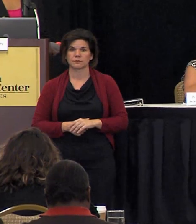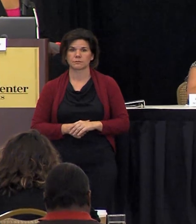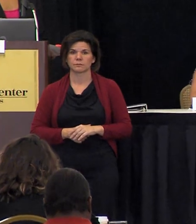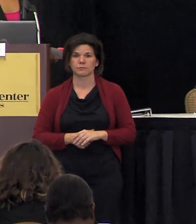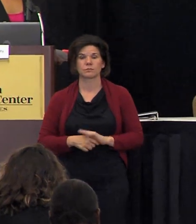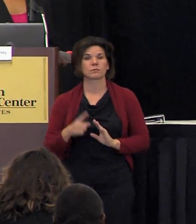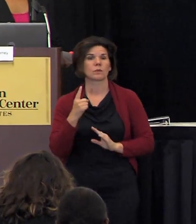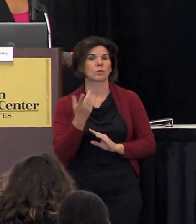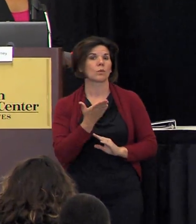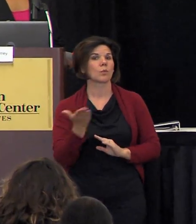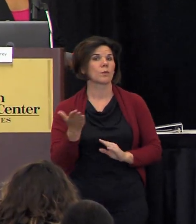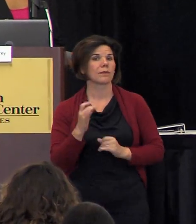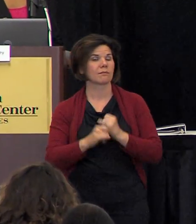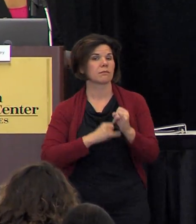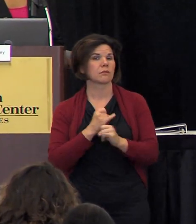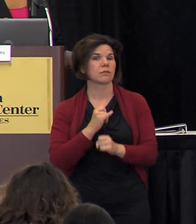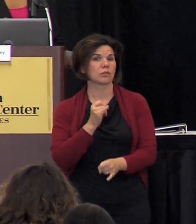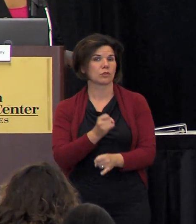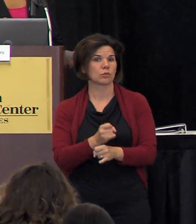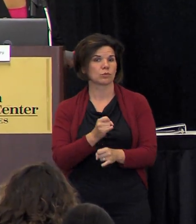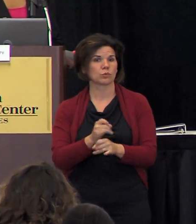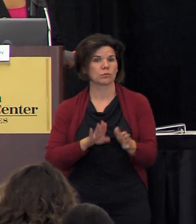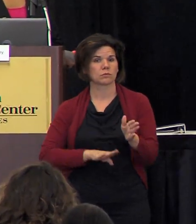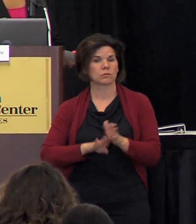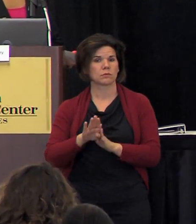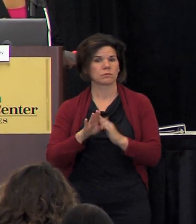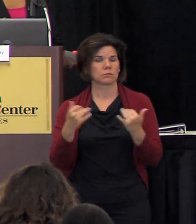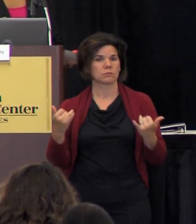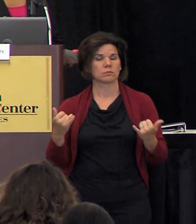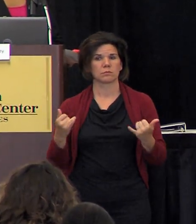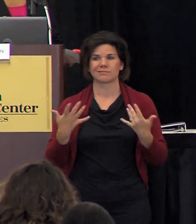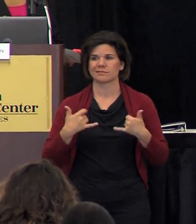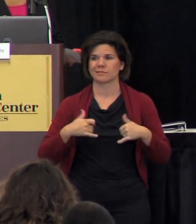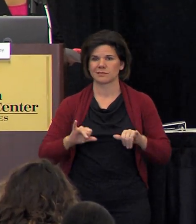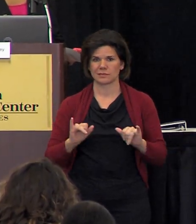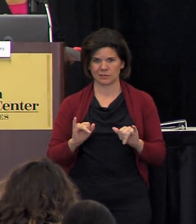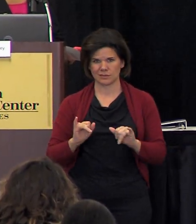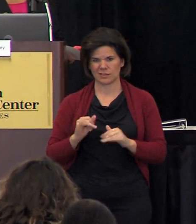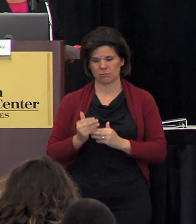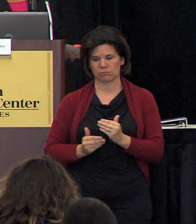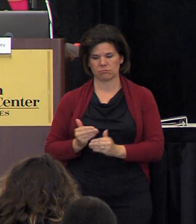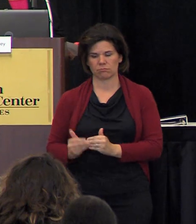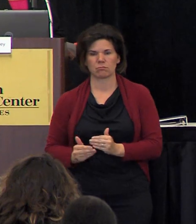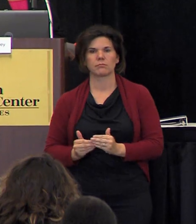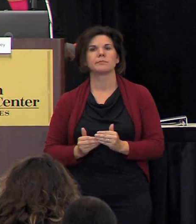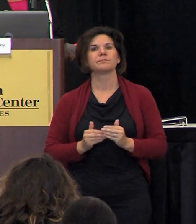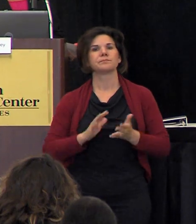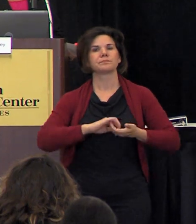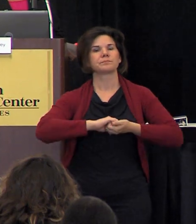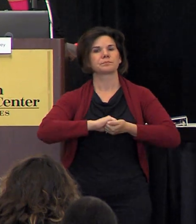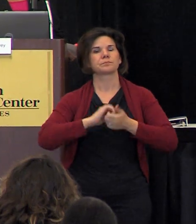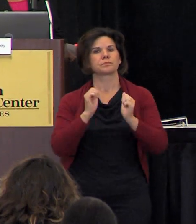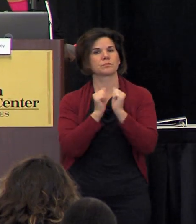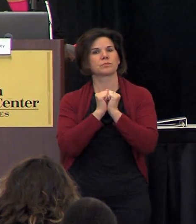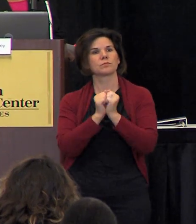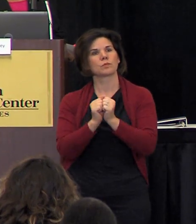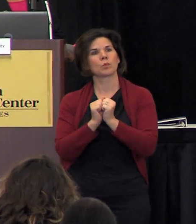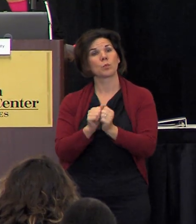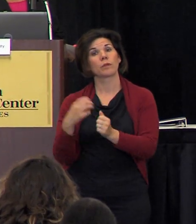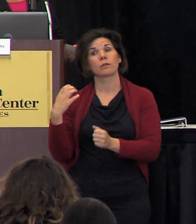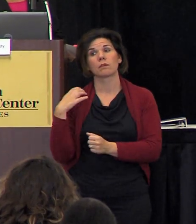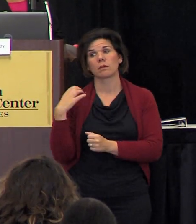one of the things that the international institute is developing right now and it's still in in progress is collaborations with